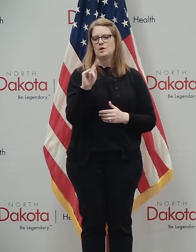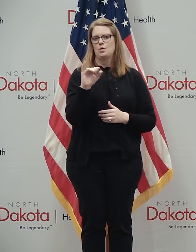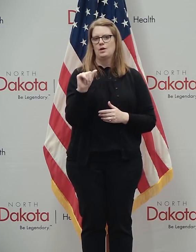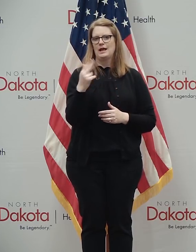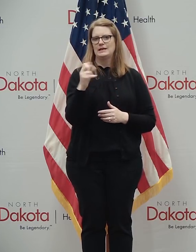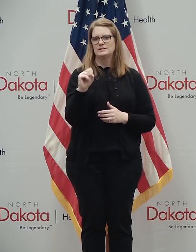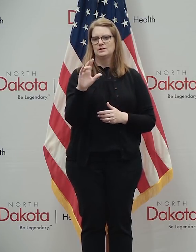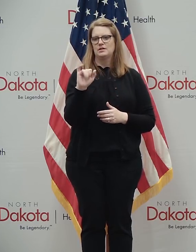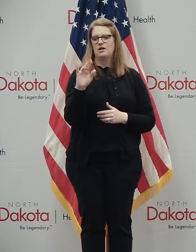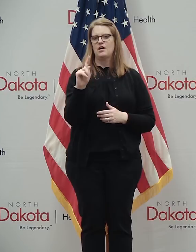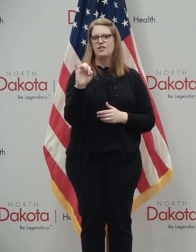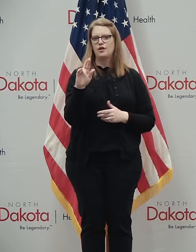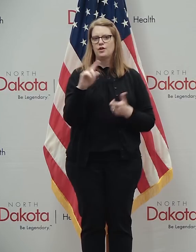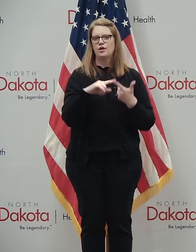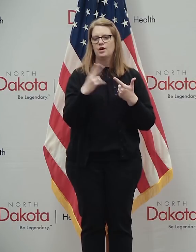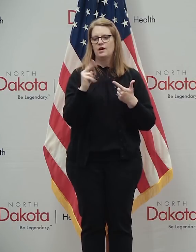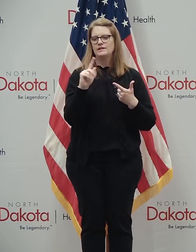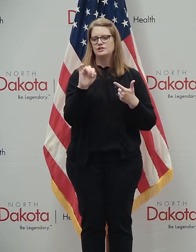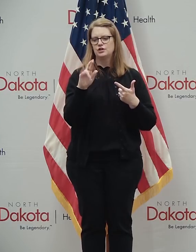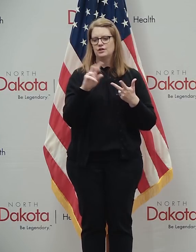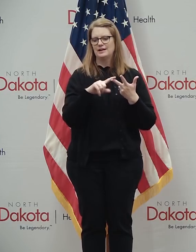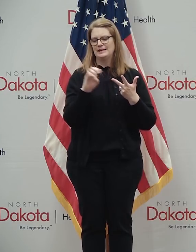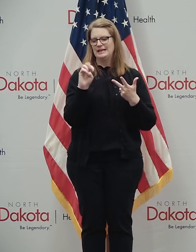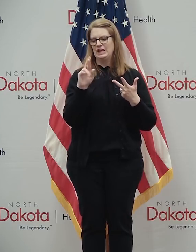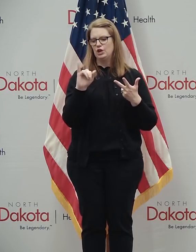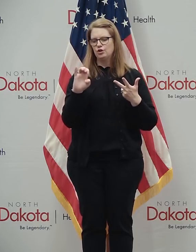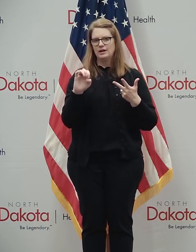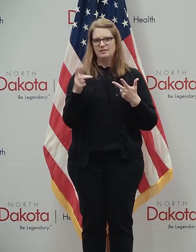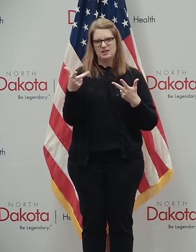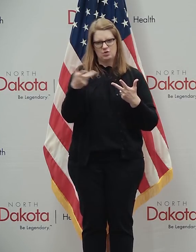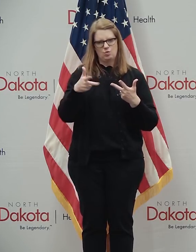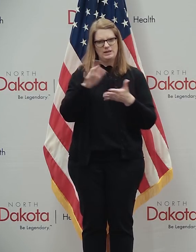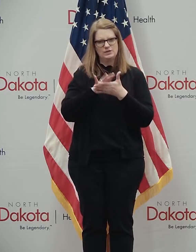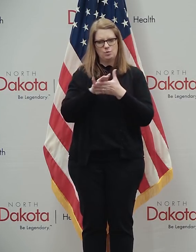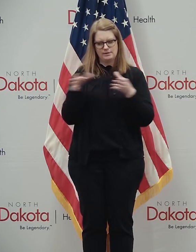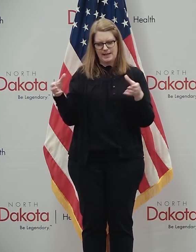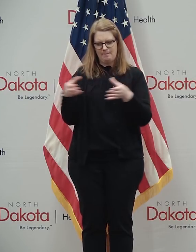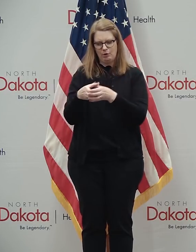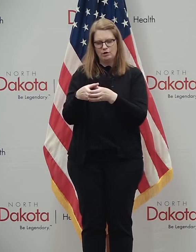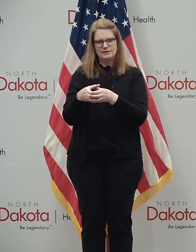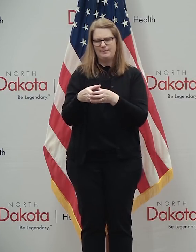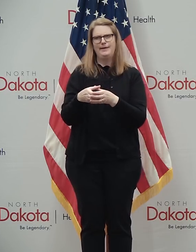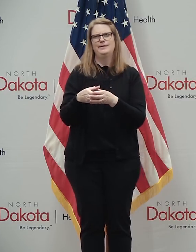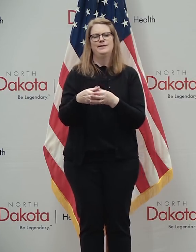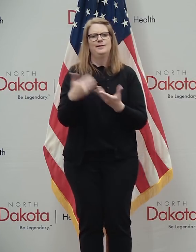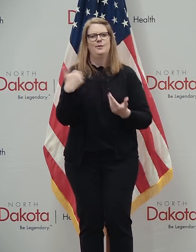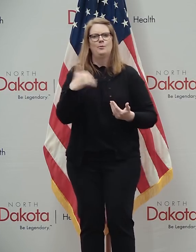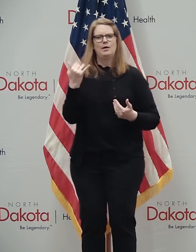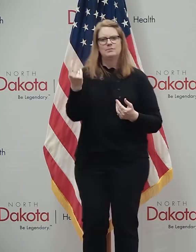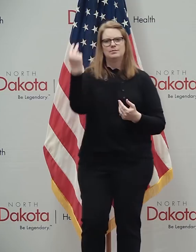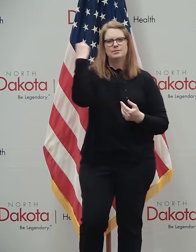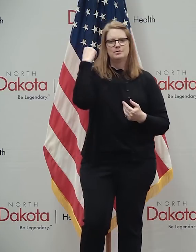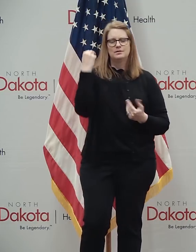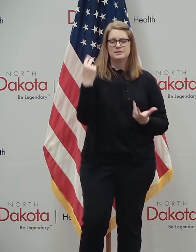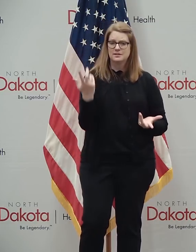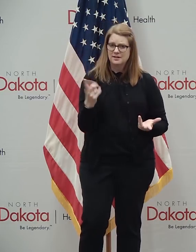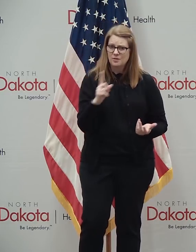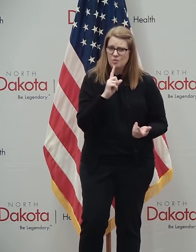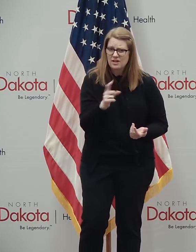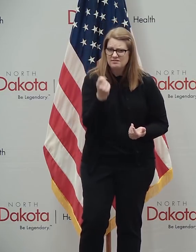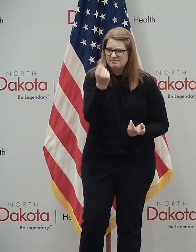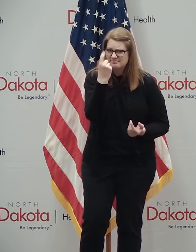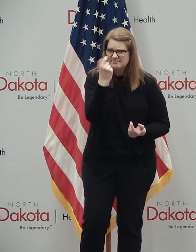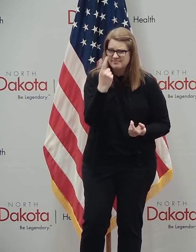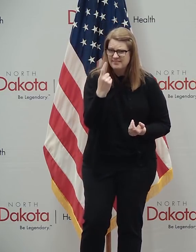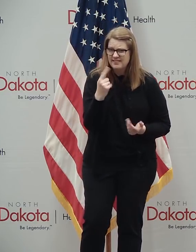from Arthur, Hunter, and Erie. The three schools had merged, but we know what a milestone this is for parents and